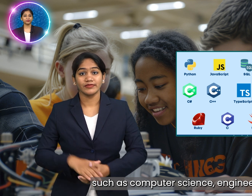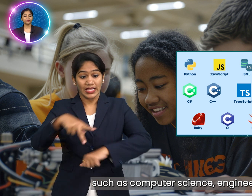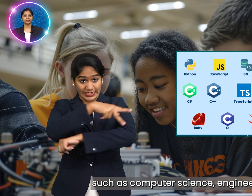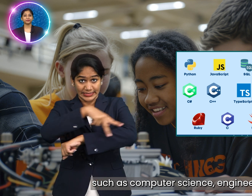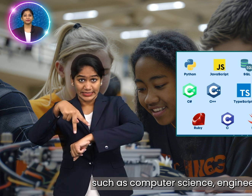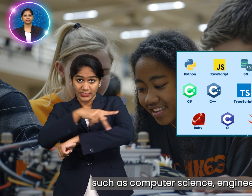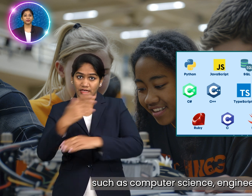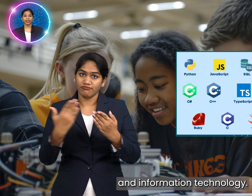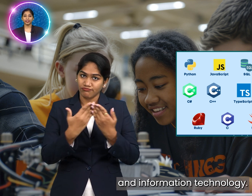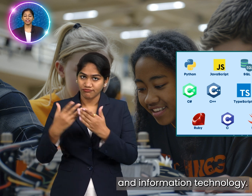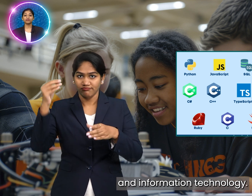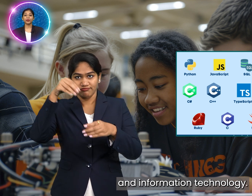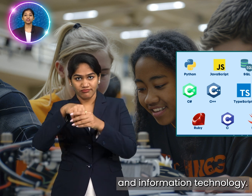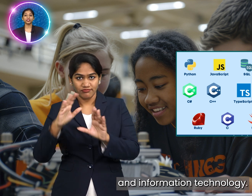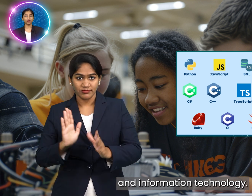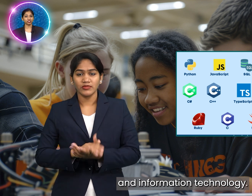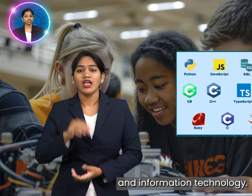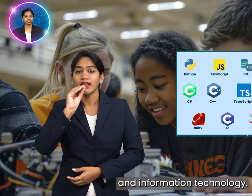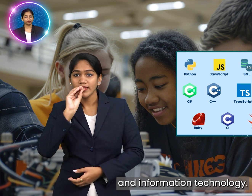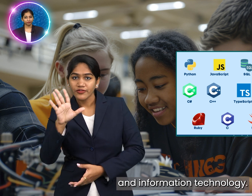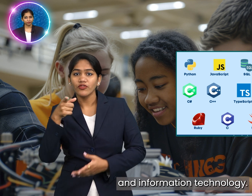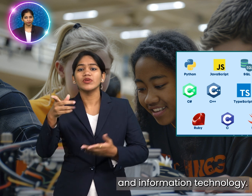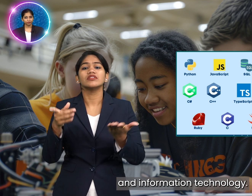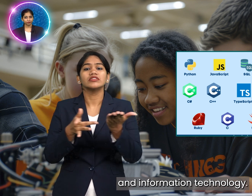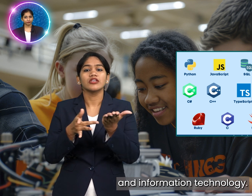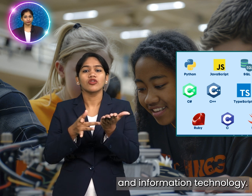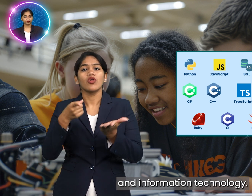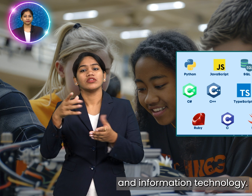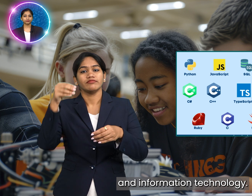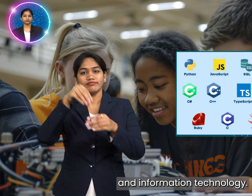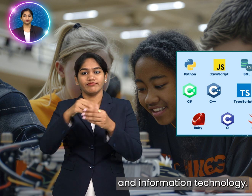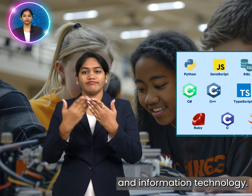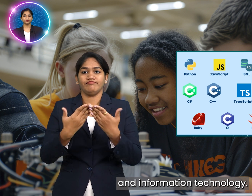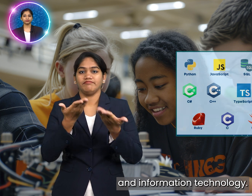engineering, and information technology.